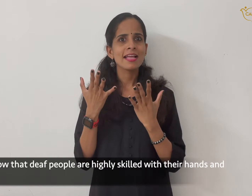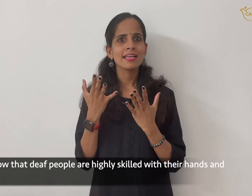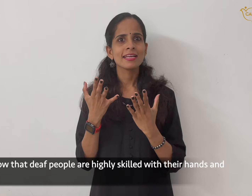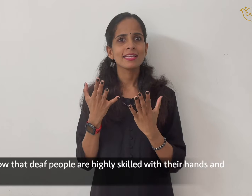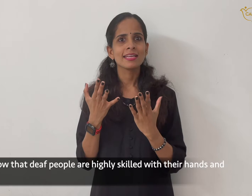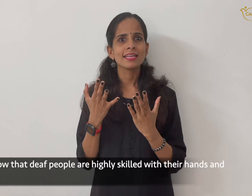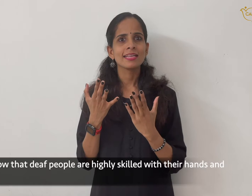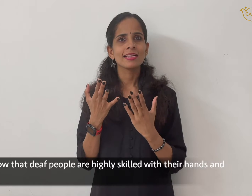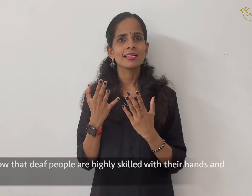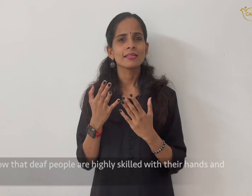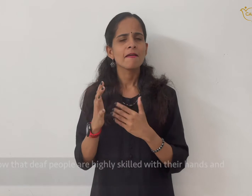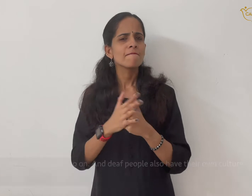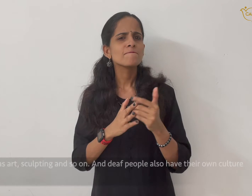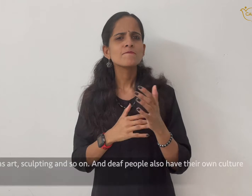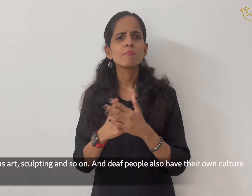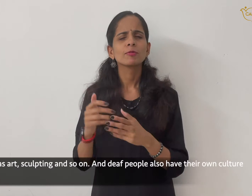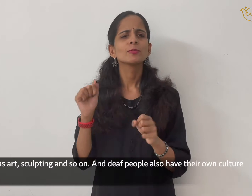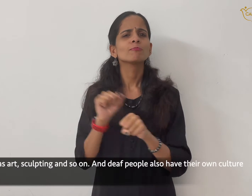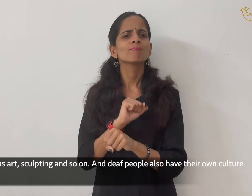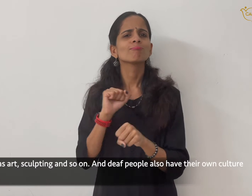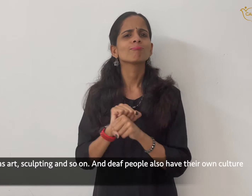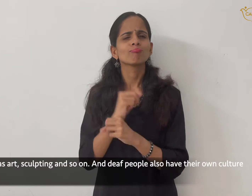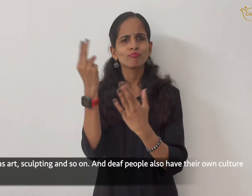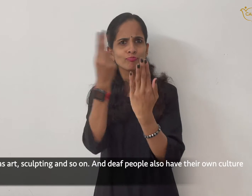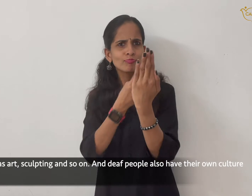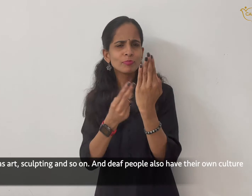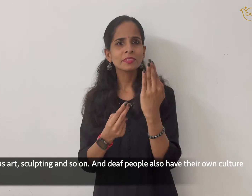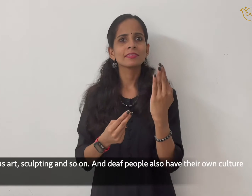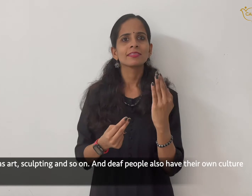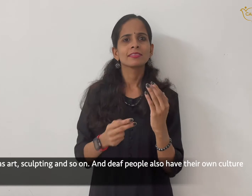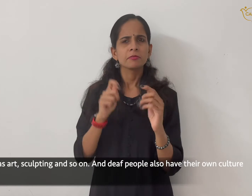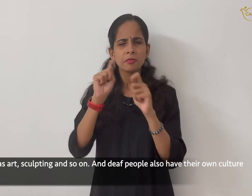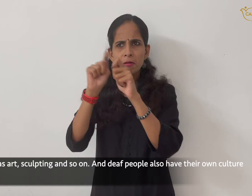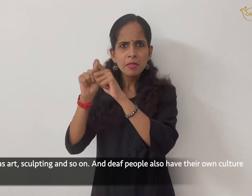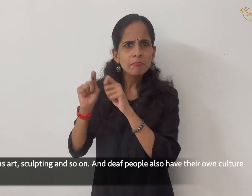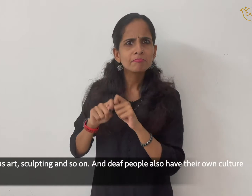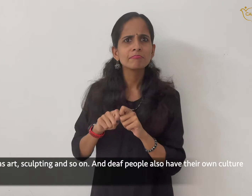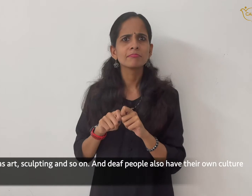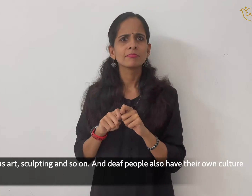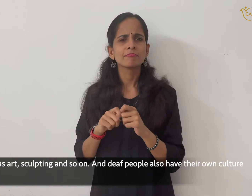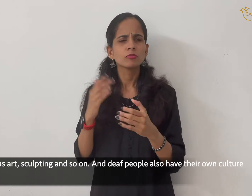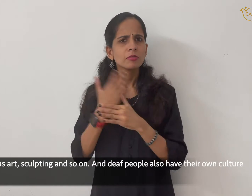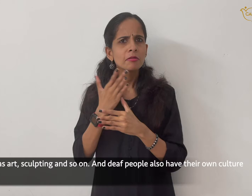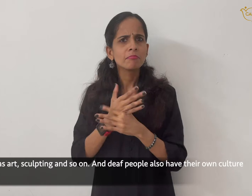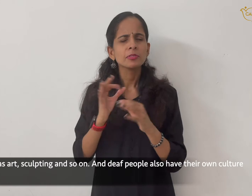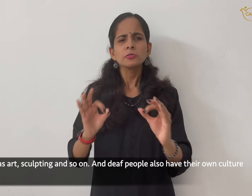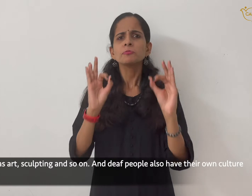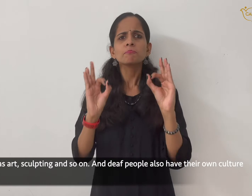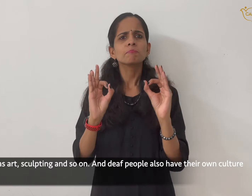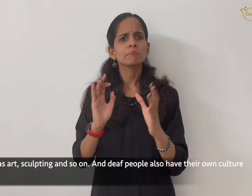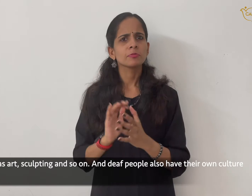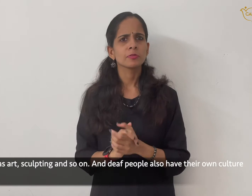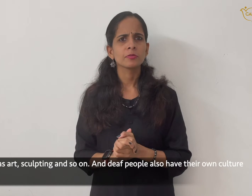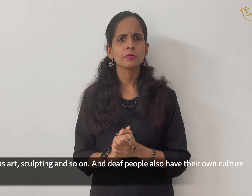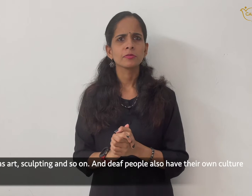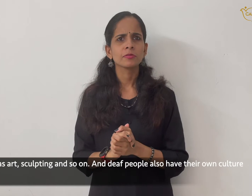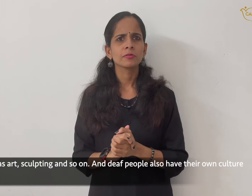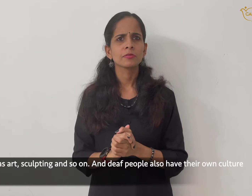hands and work such as art, sculpting, and so on?